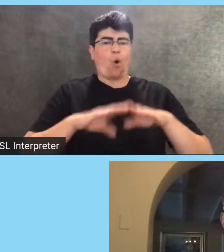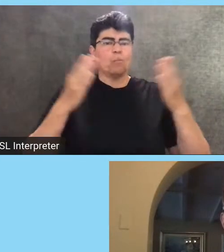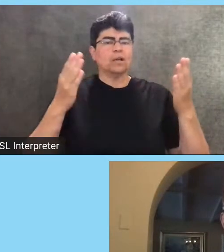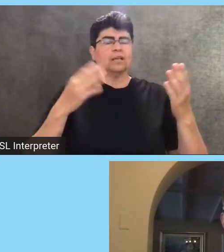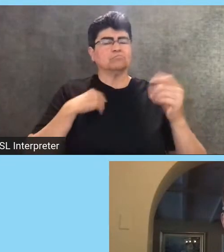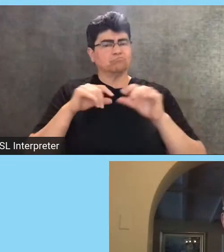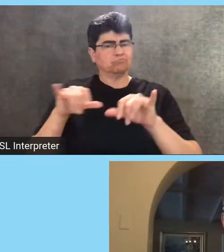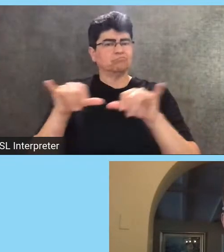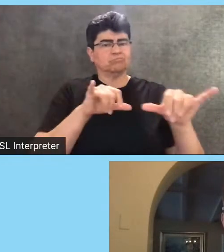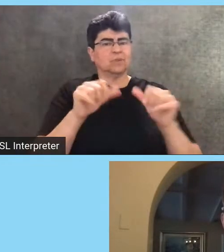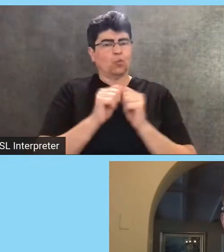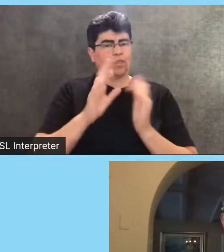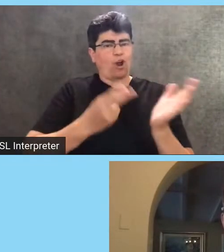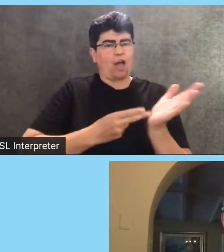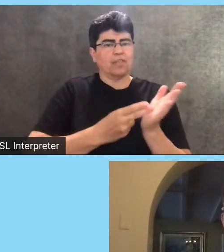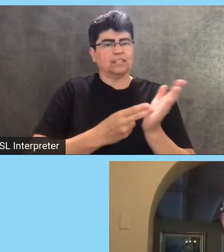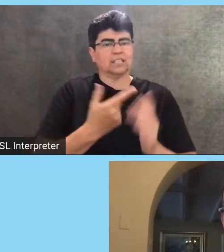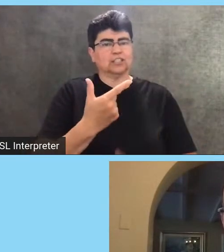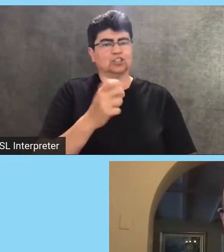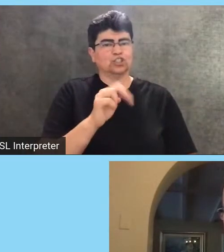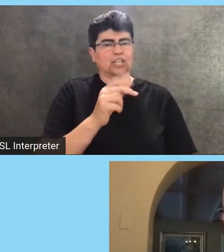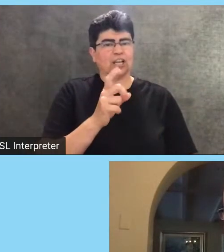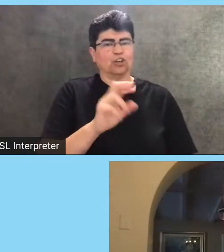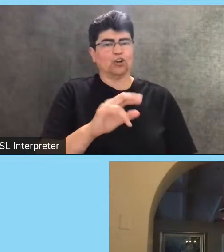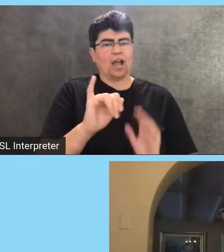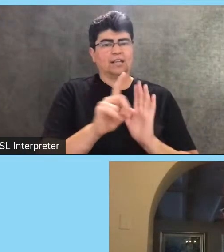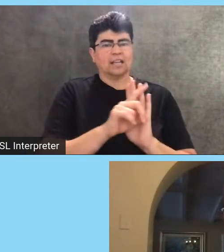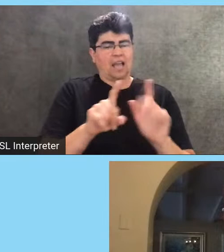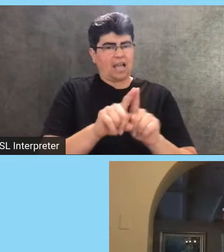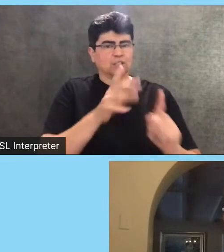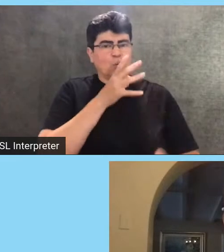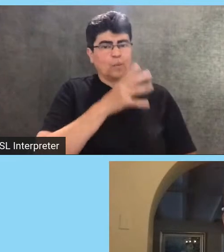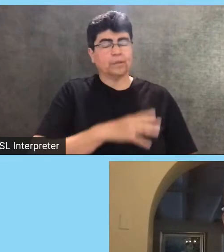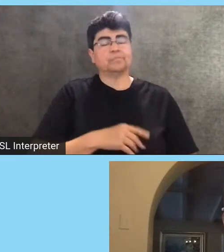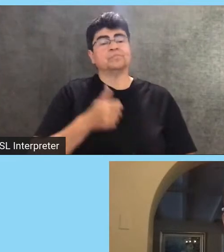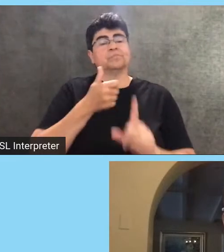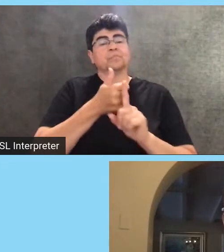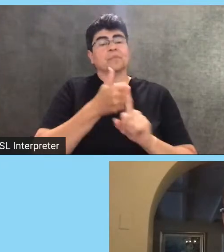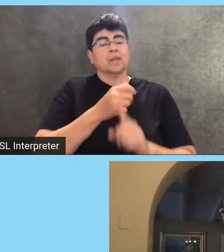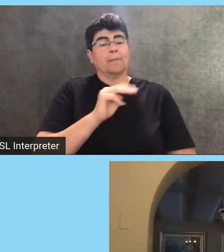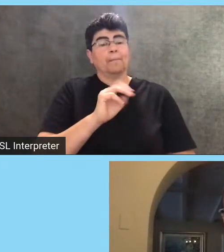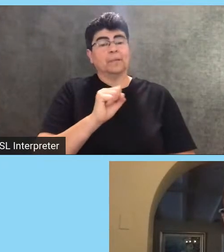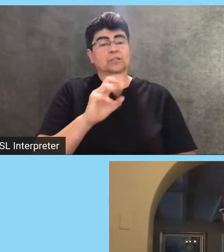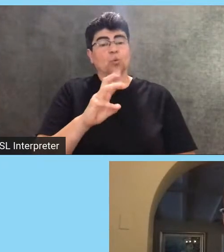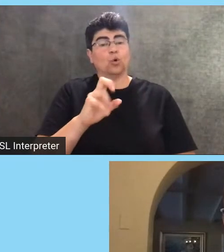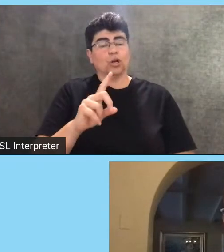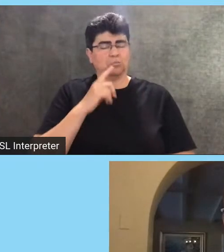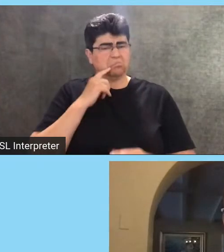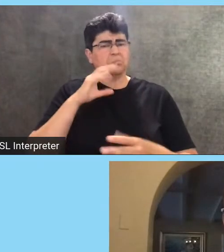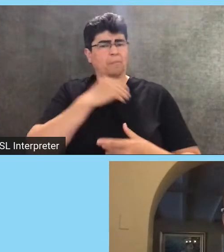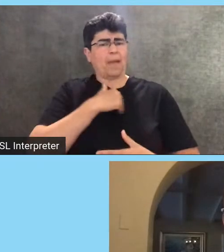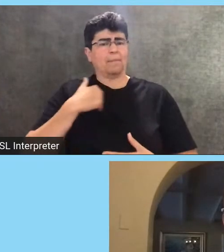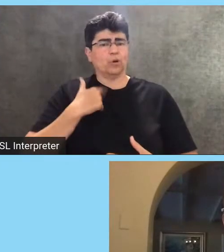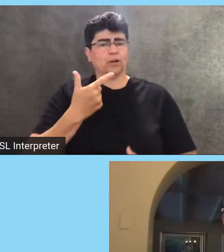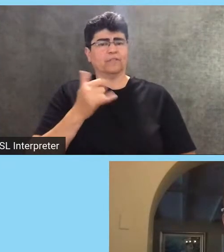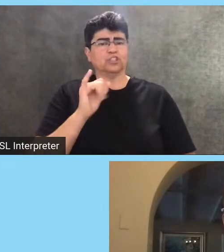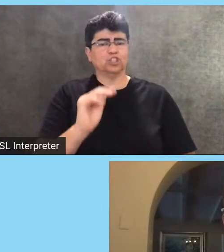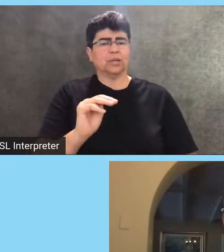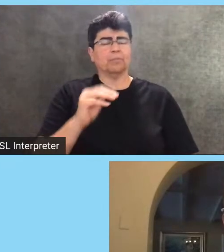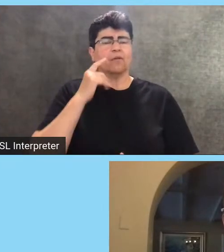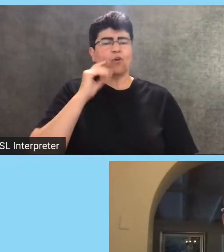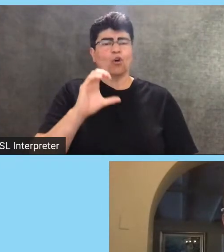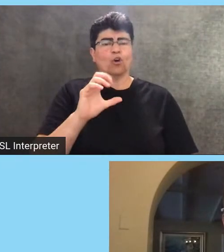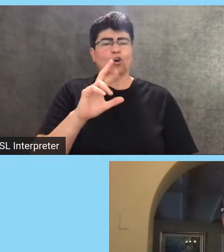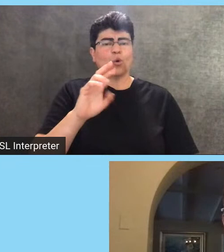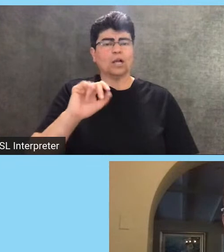consistent with her authentic gender identity as a woman. Ms. Wood has also been a member of the gym Crunch Fitness in El Cajon for